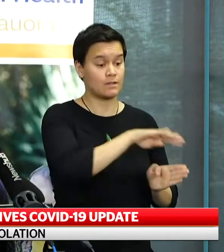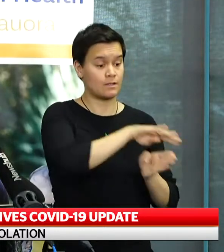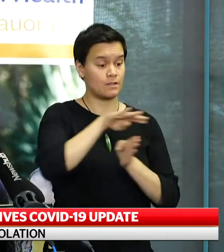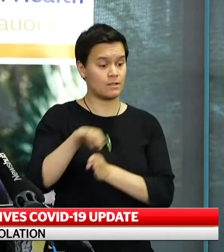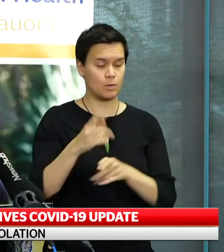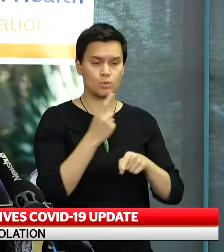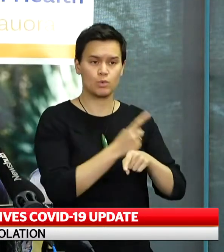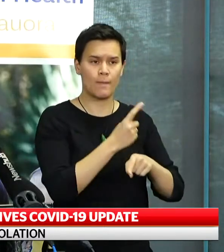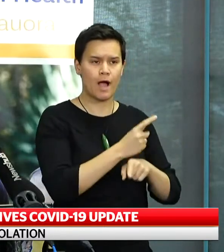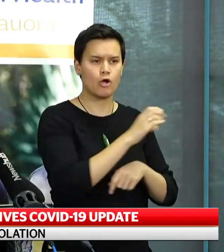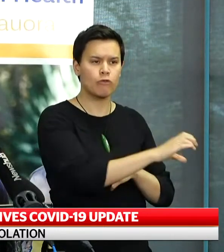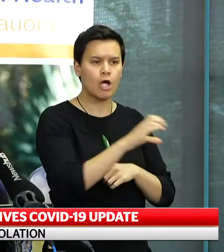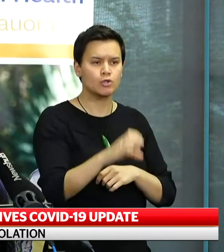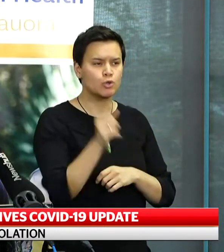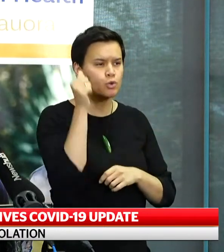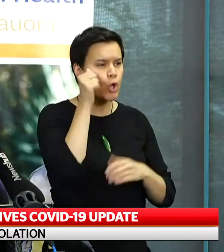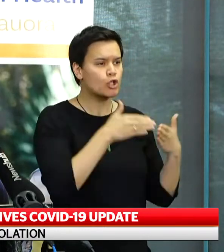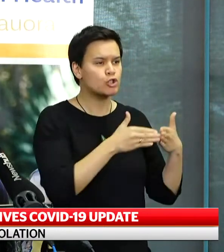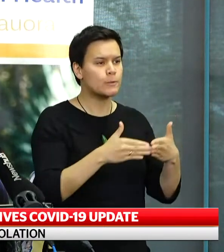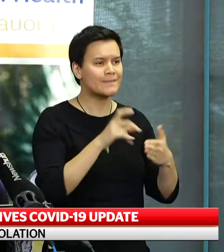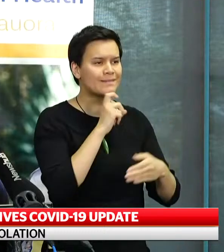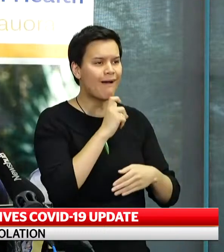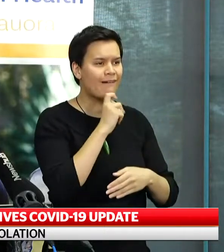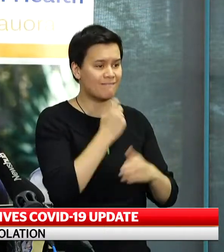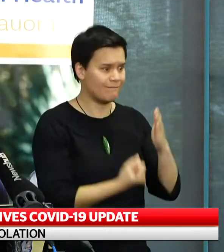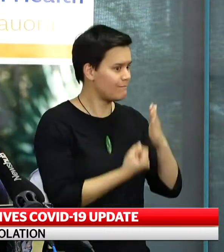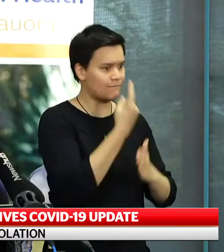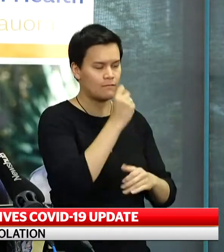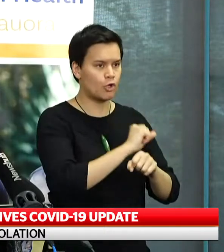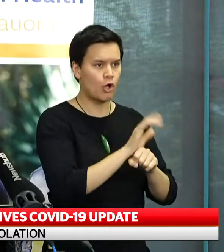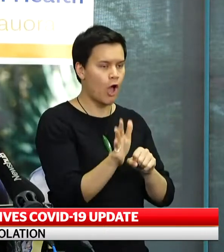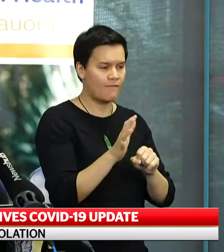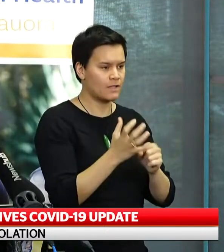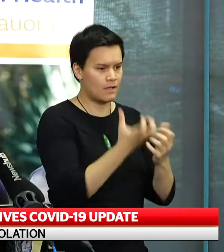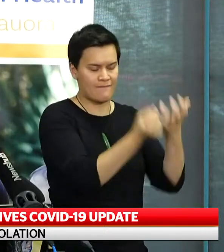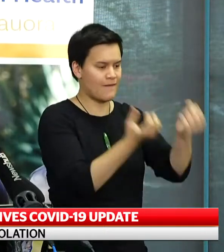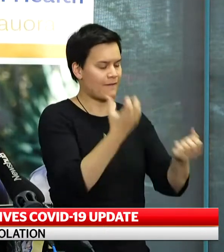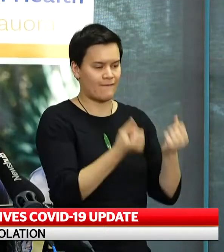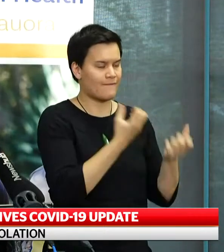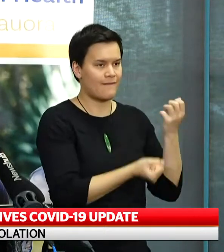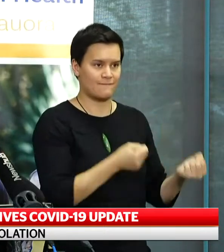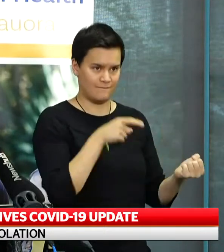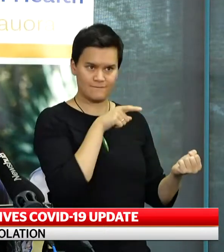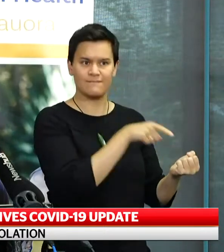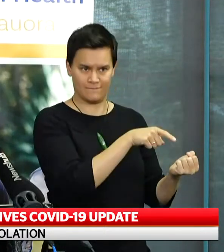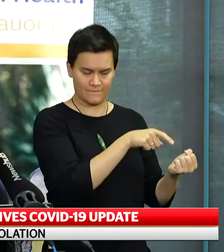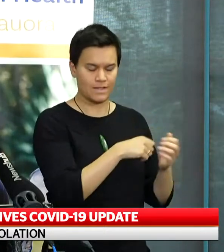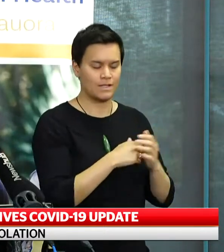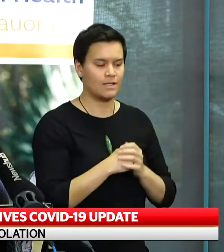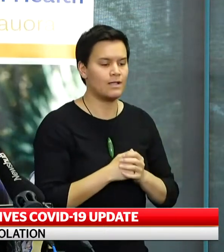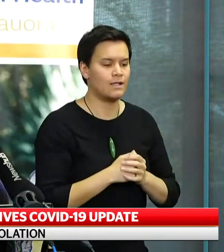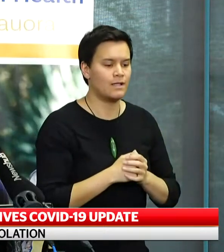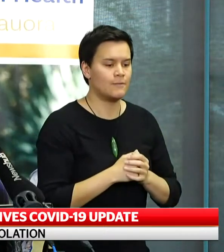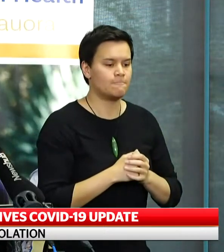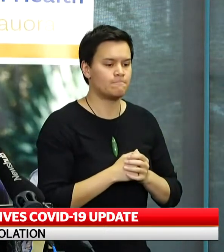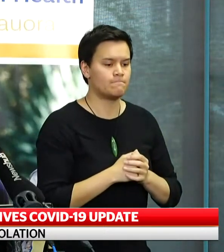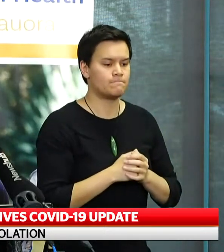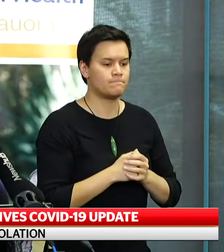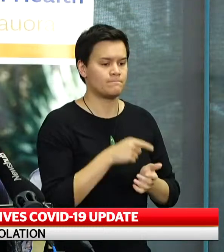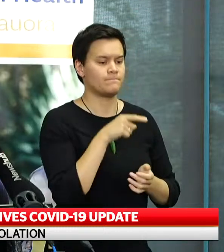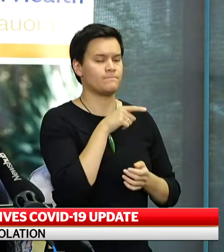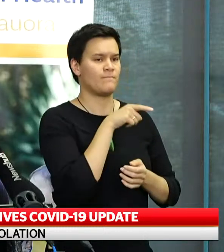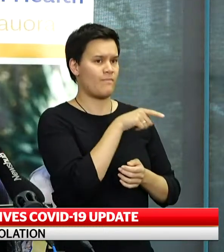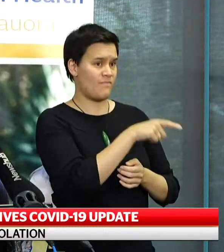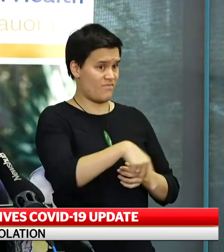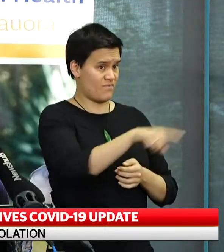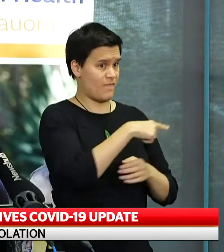have been reconciling our reporting of the number of infected individuals in that group with that of the public health unit.